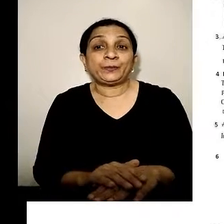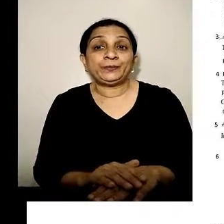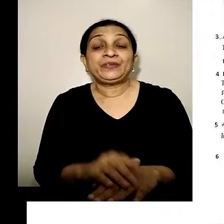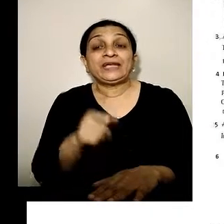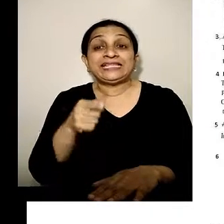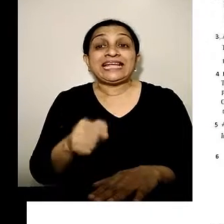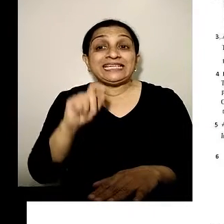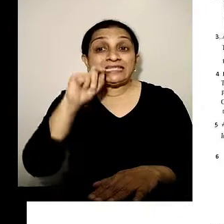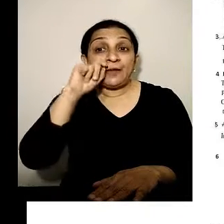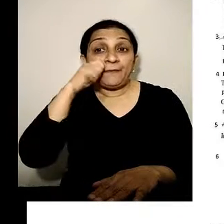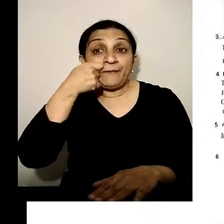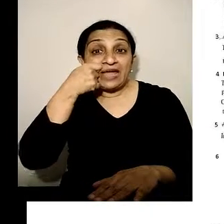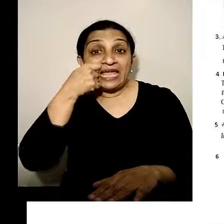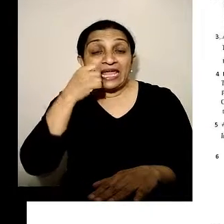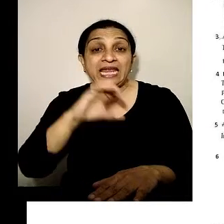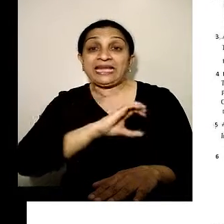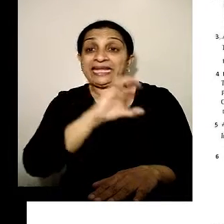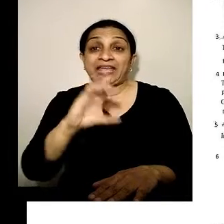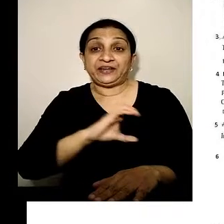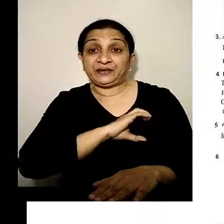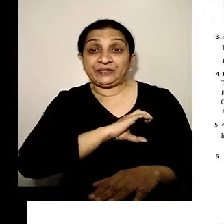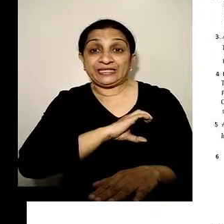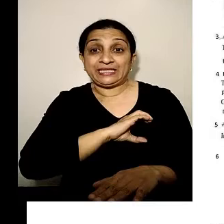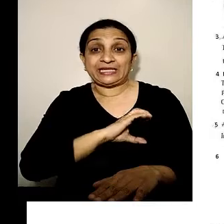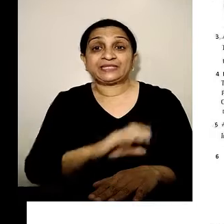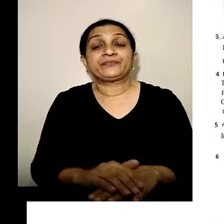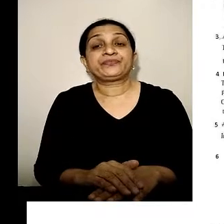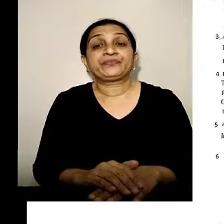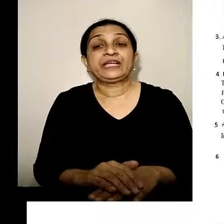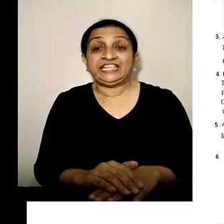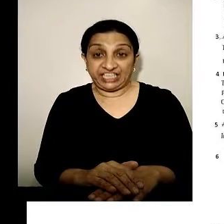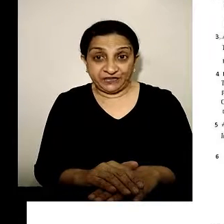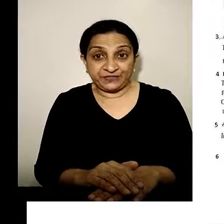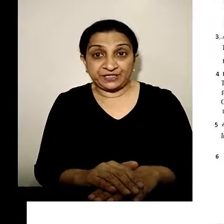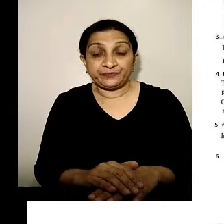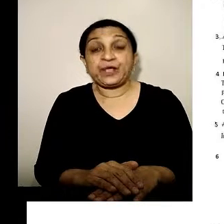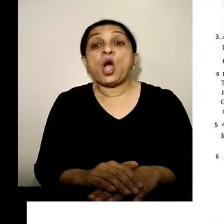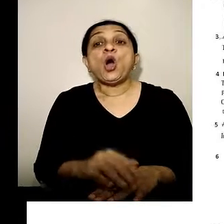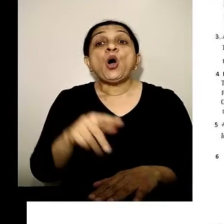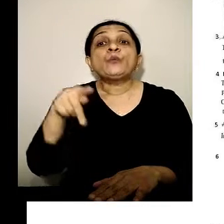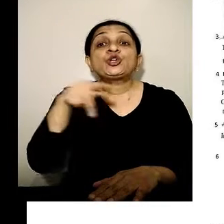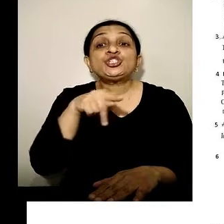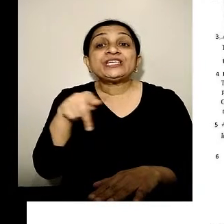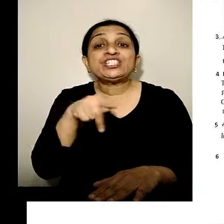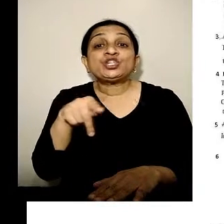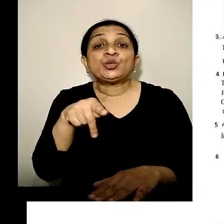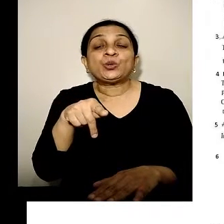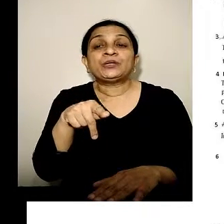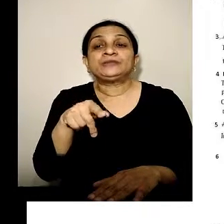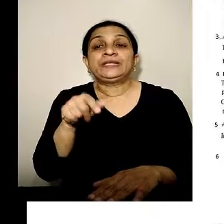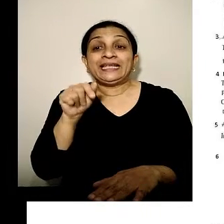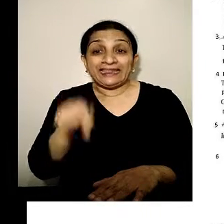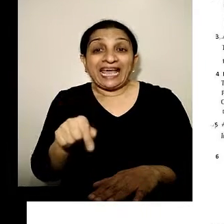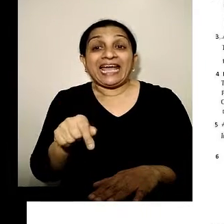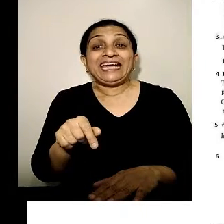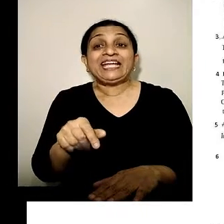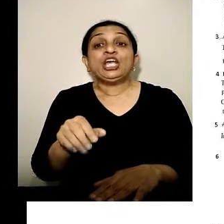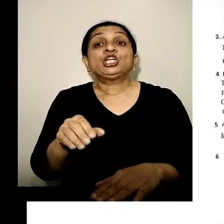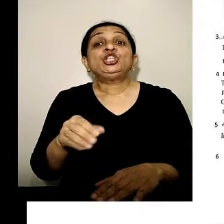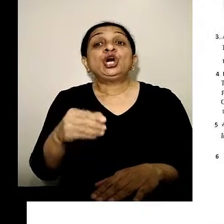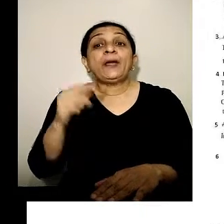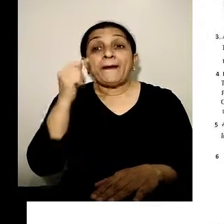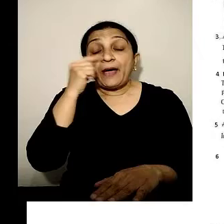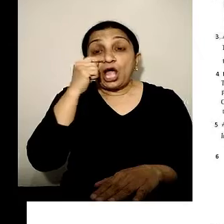Testosterone, that is the male characteristics it gives. Progesterone,